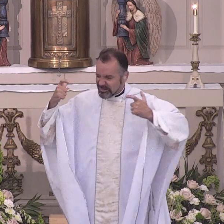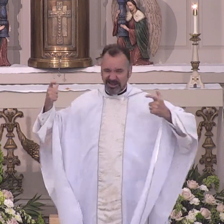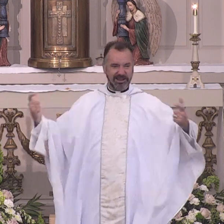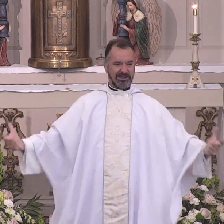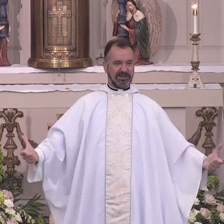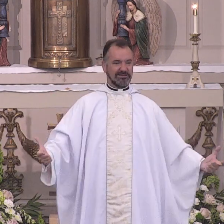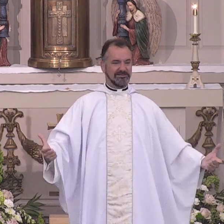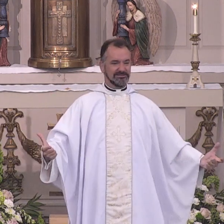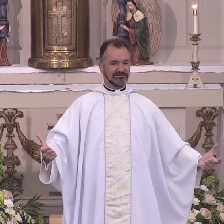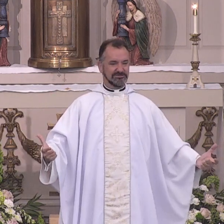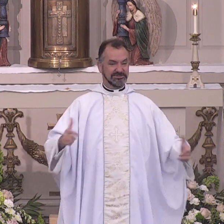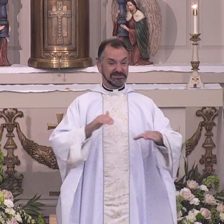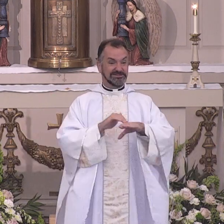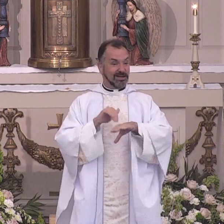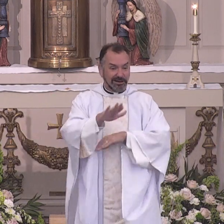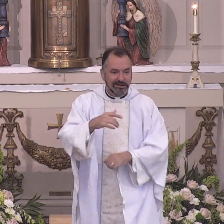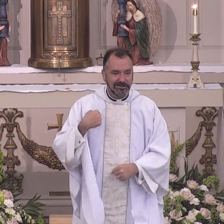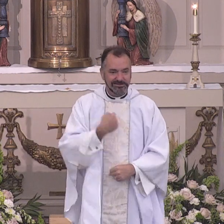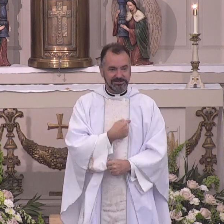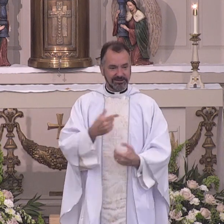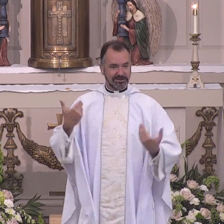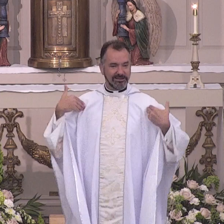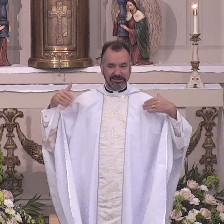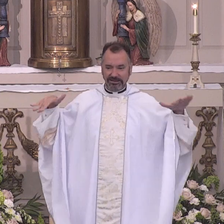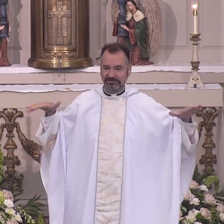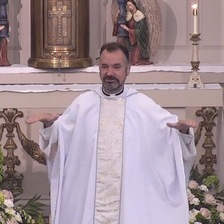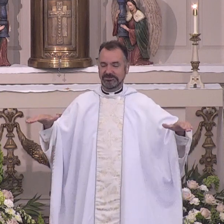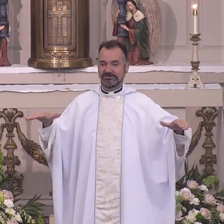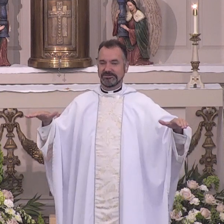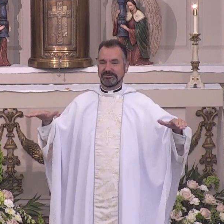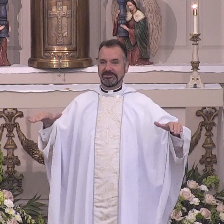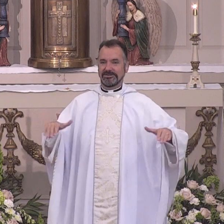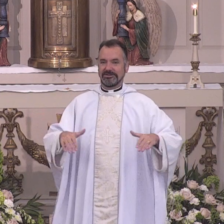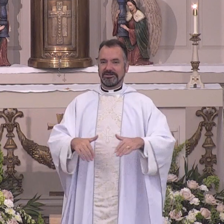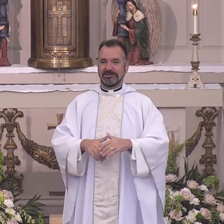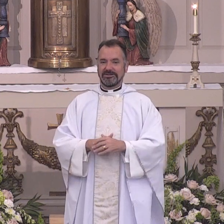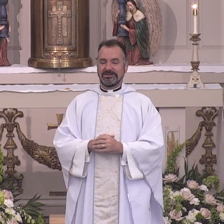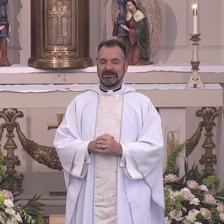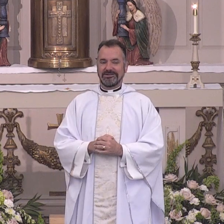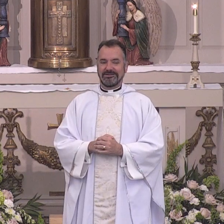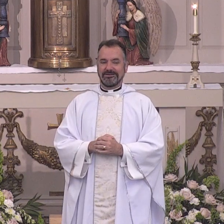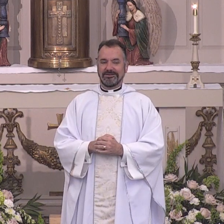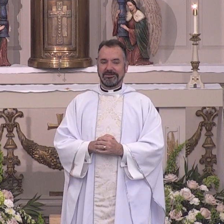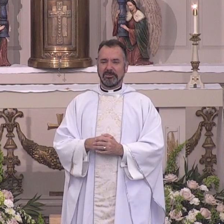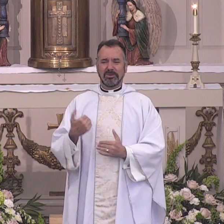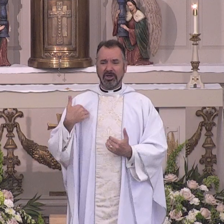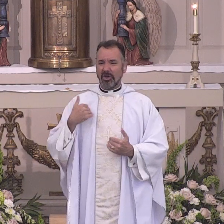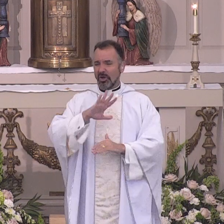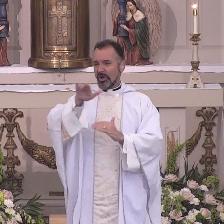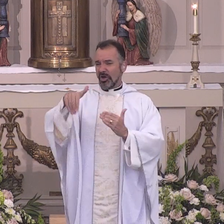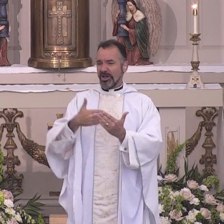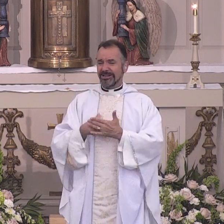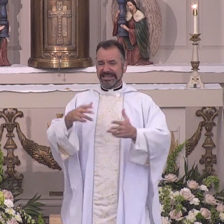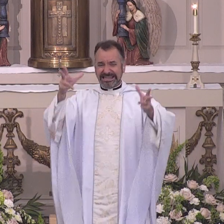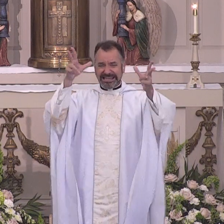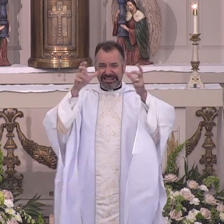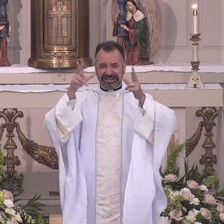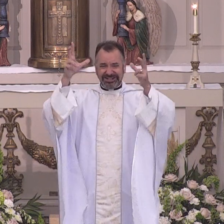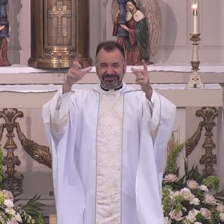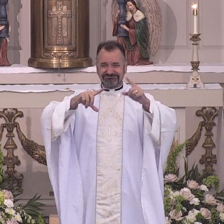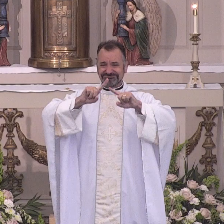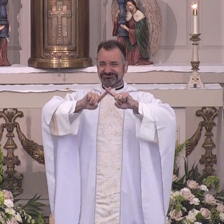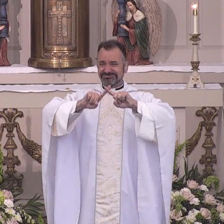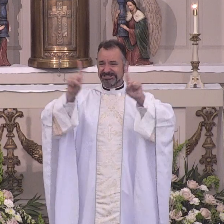God is so good, and he loves us so much that he gave us